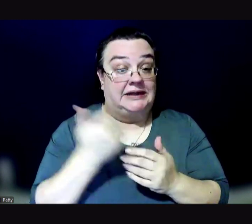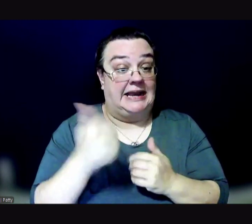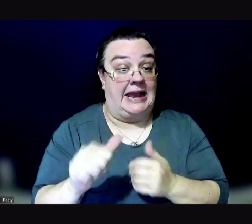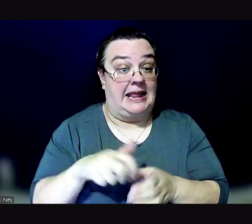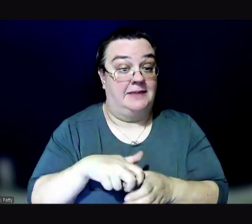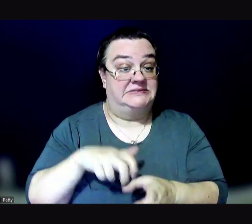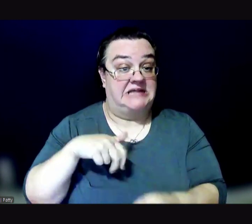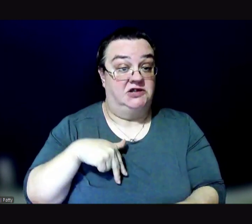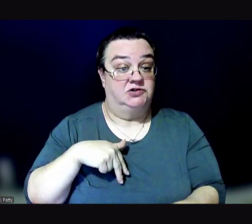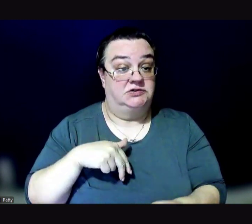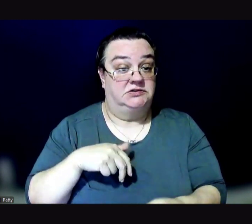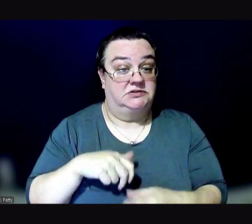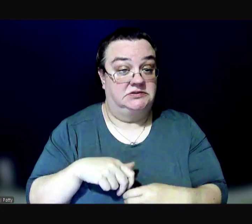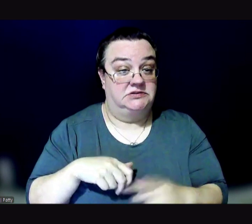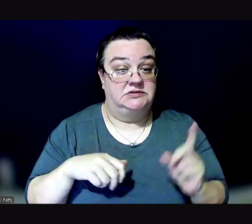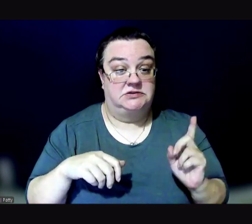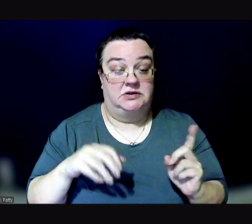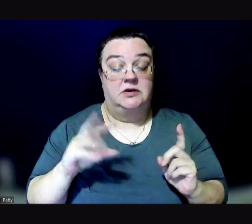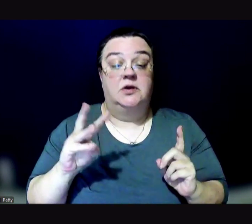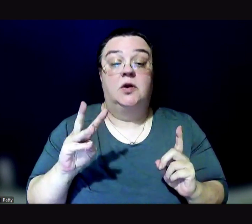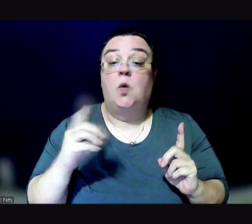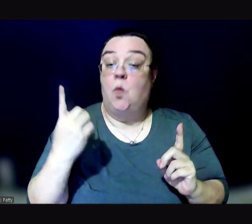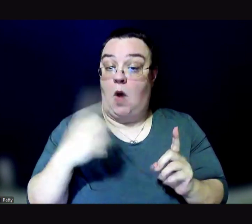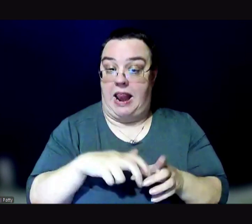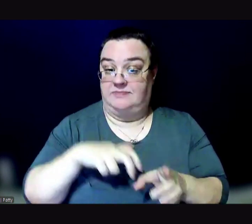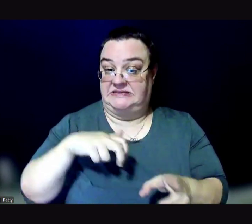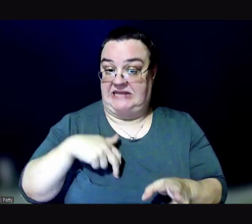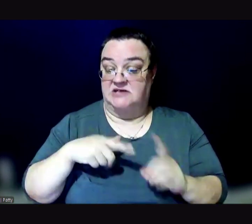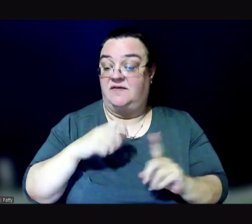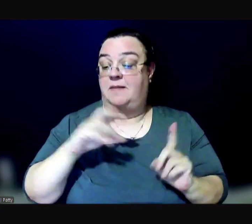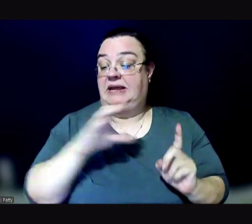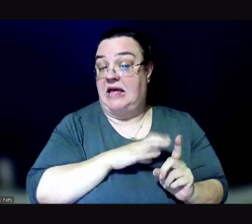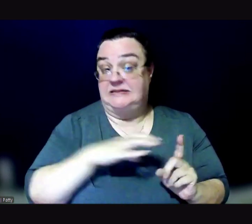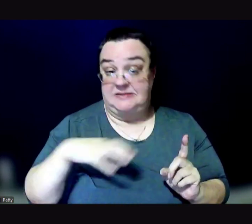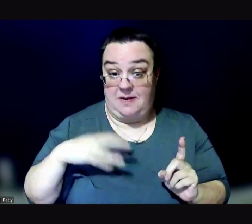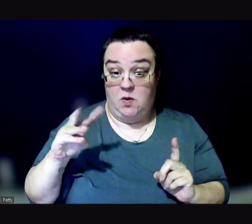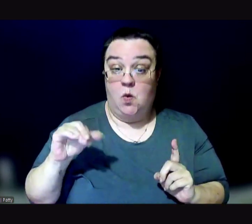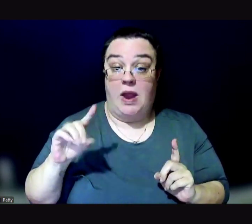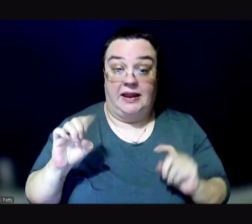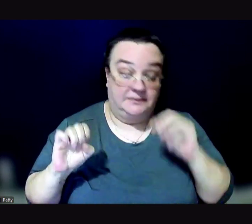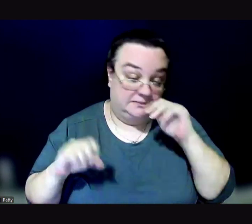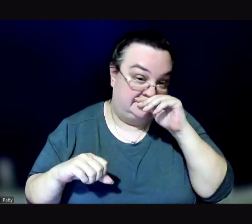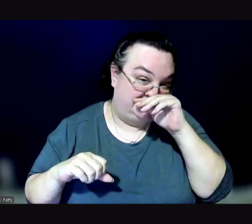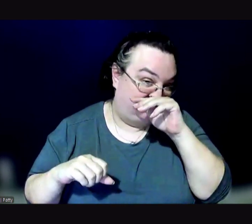abstentions? Abstention. One abstention from Councilmember Wade.